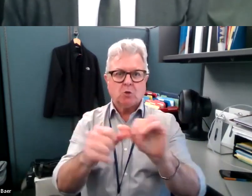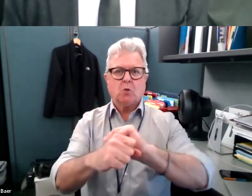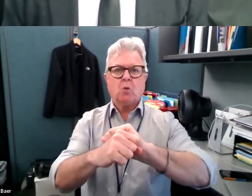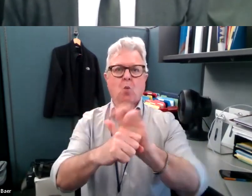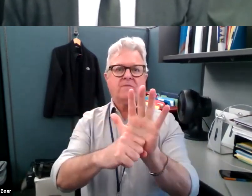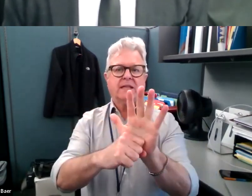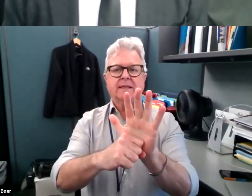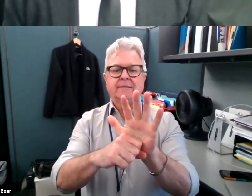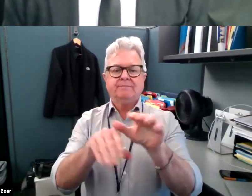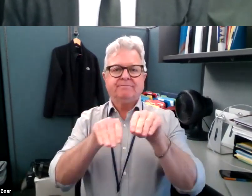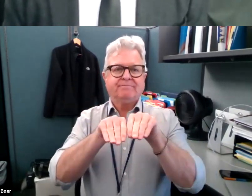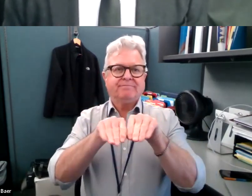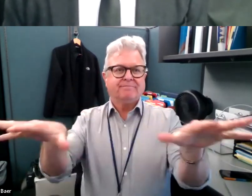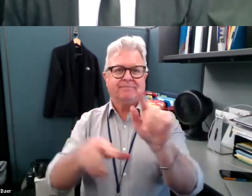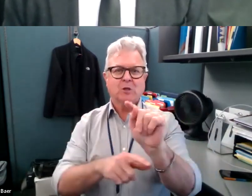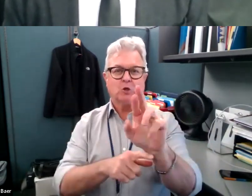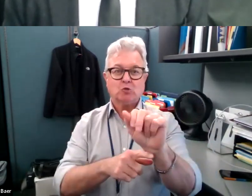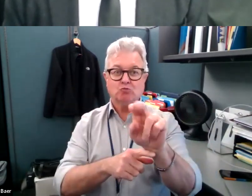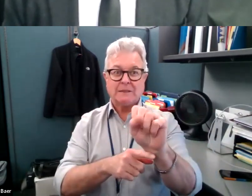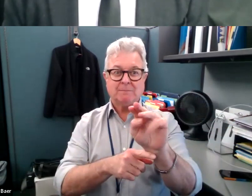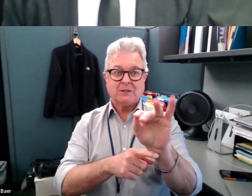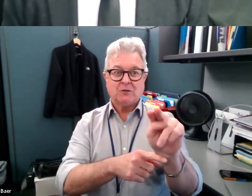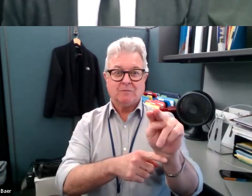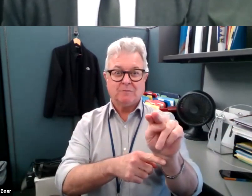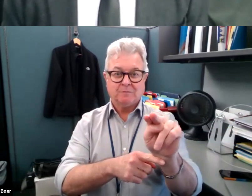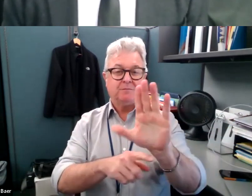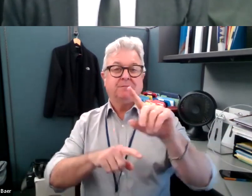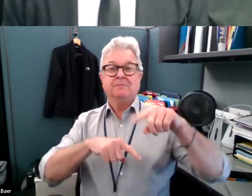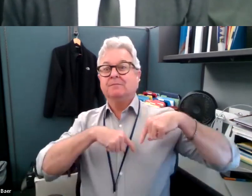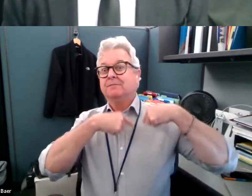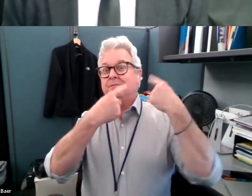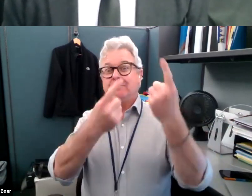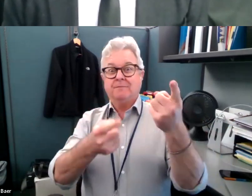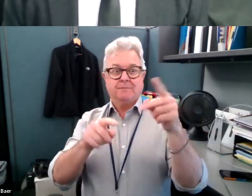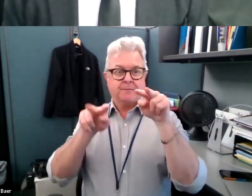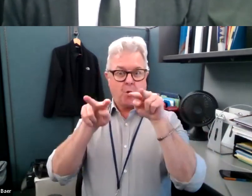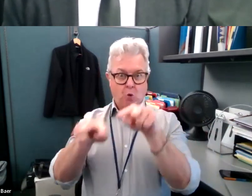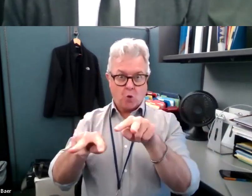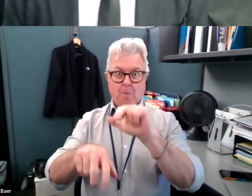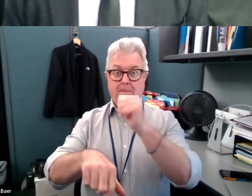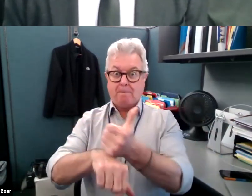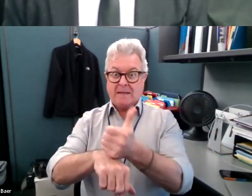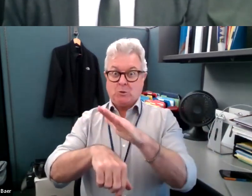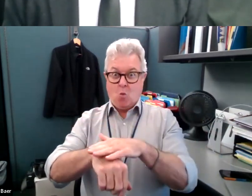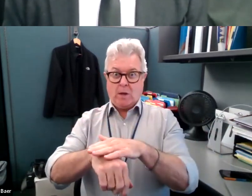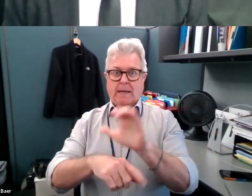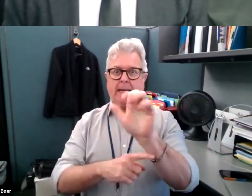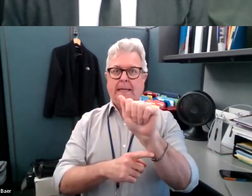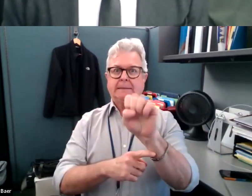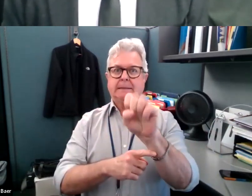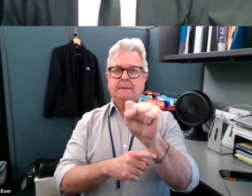changed how they're measuring the COVID spread, the COVID transmission. And so all along it's